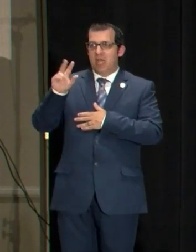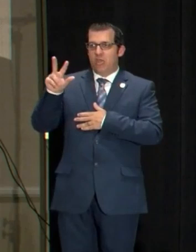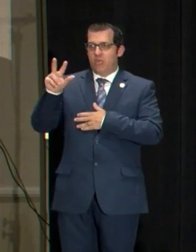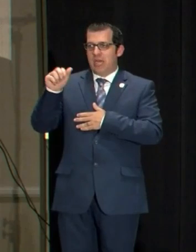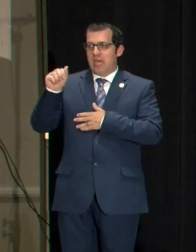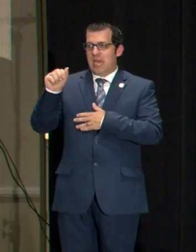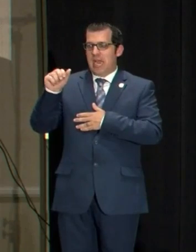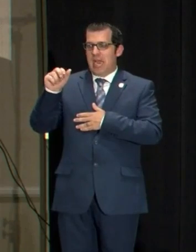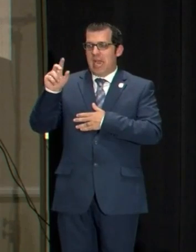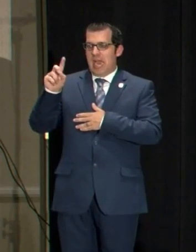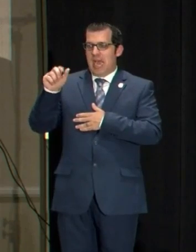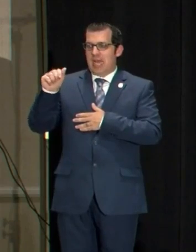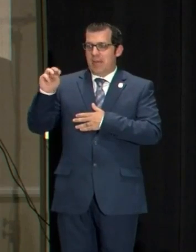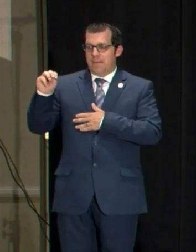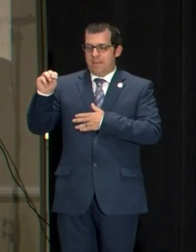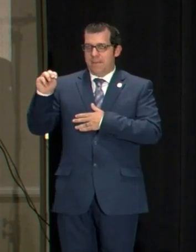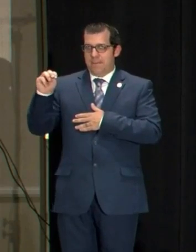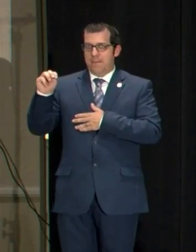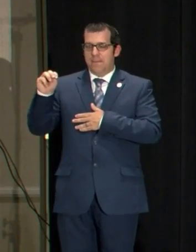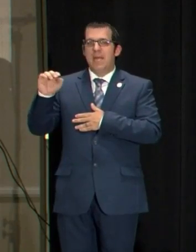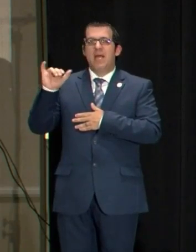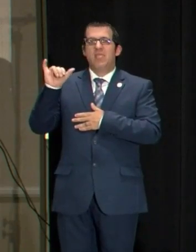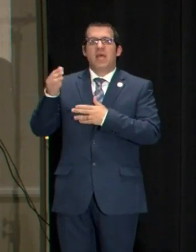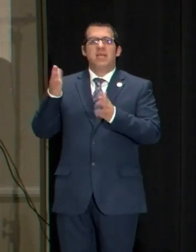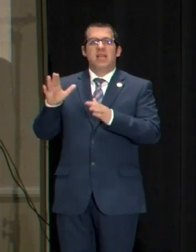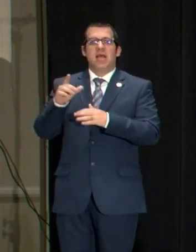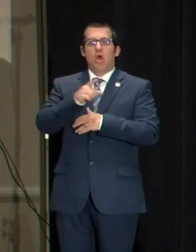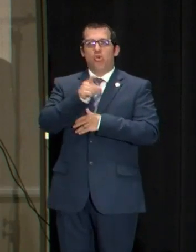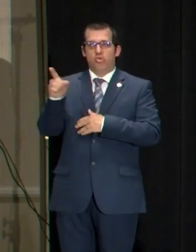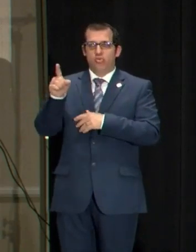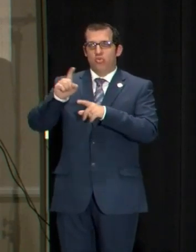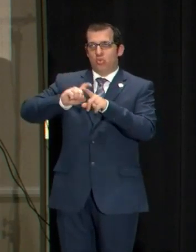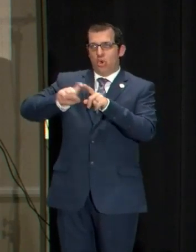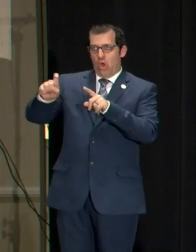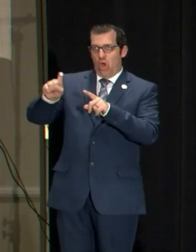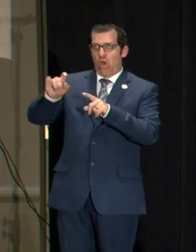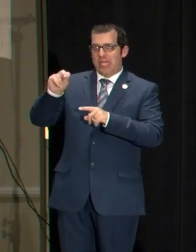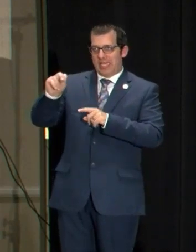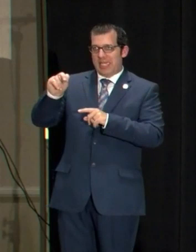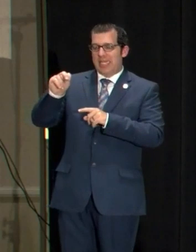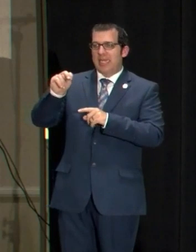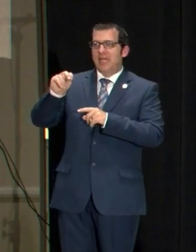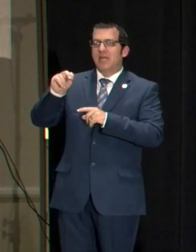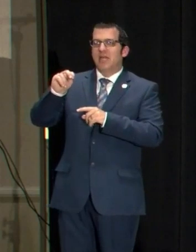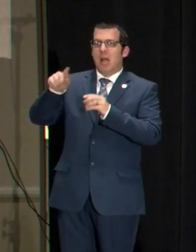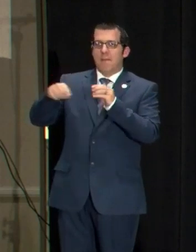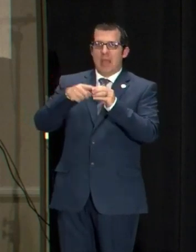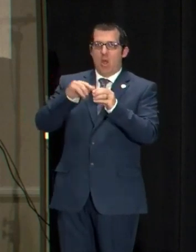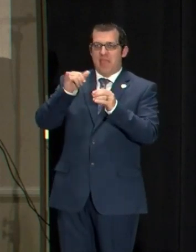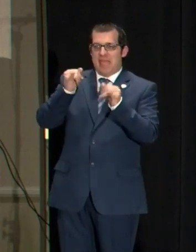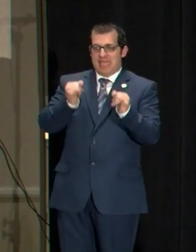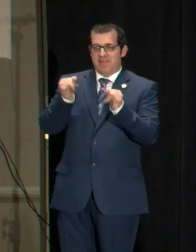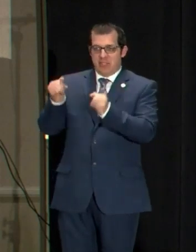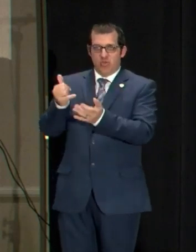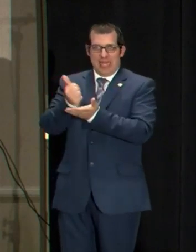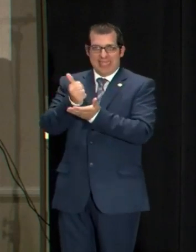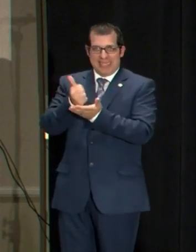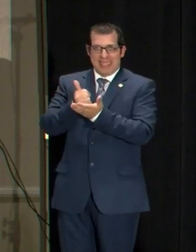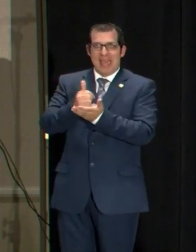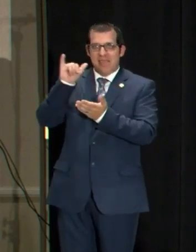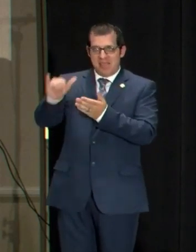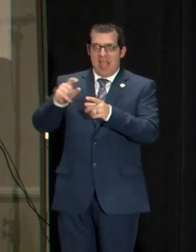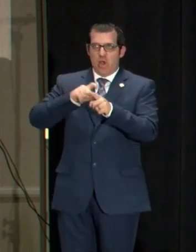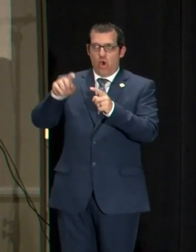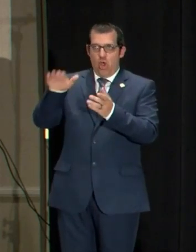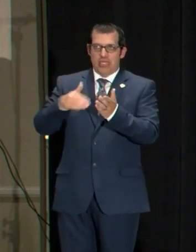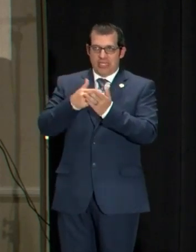1-888-683-ADAM, which allows you to call in about the individual assistance. That call center